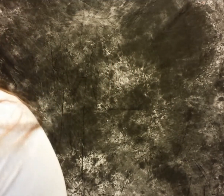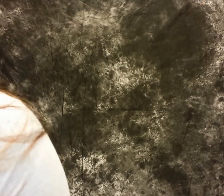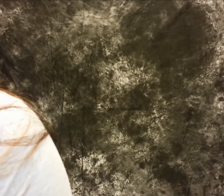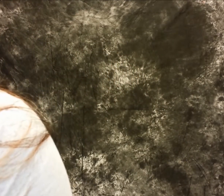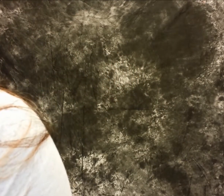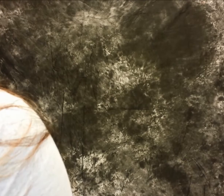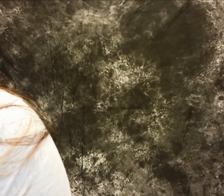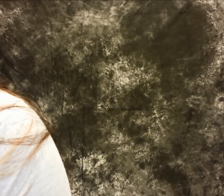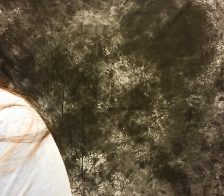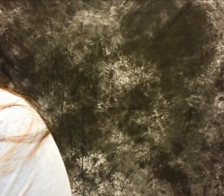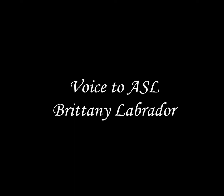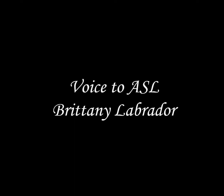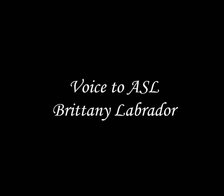late.